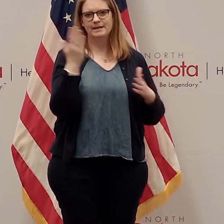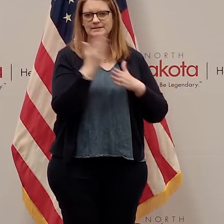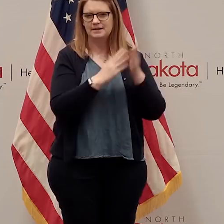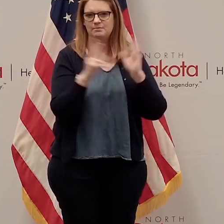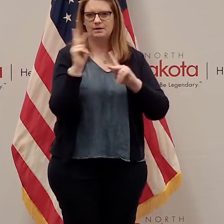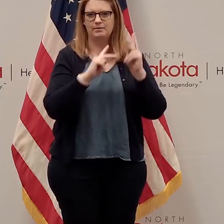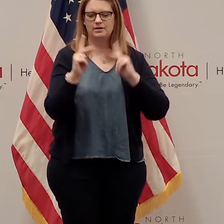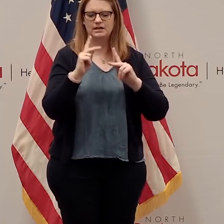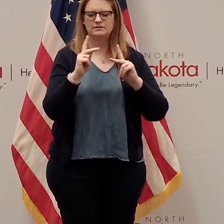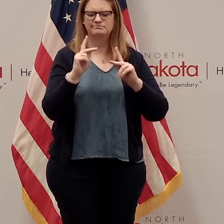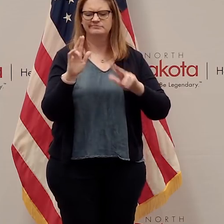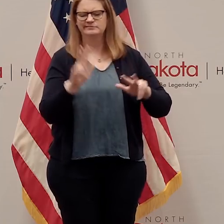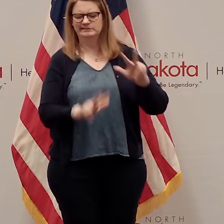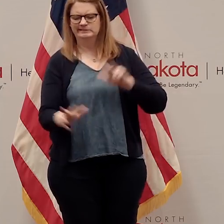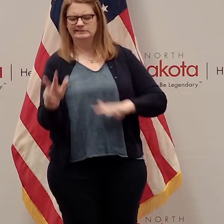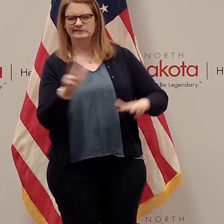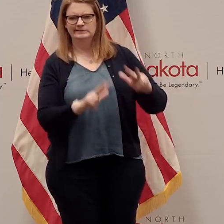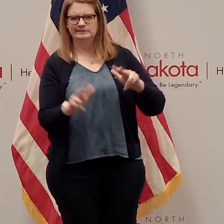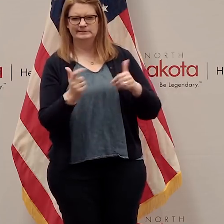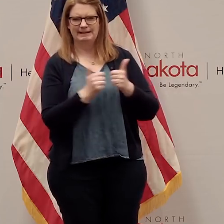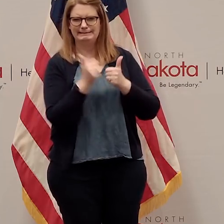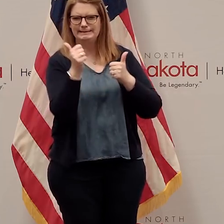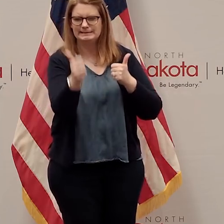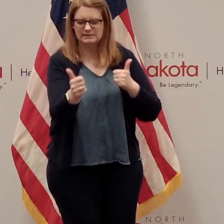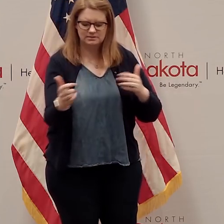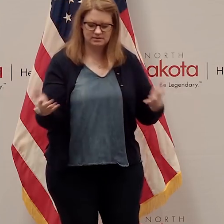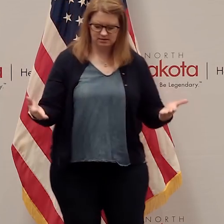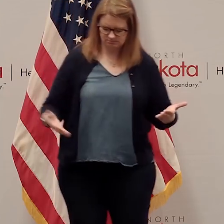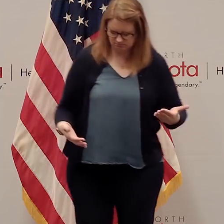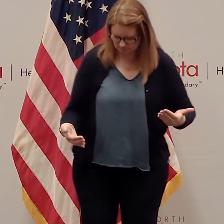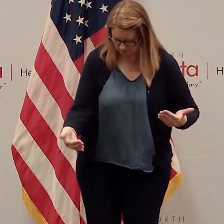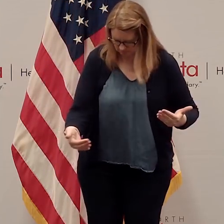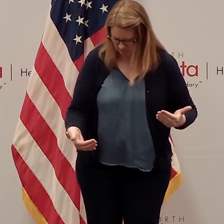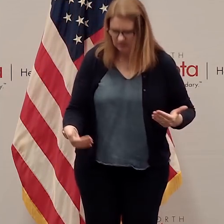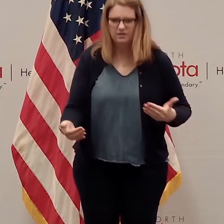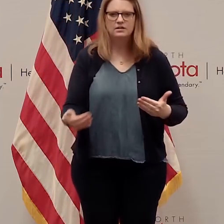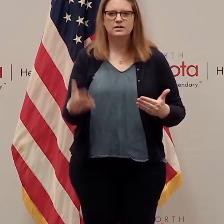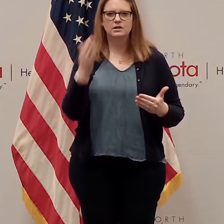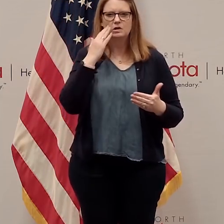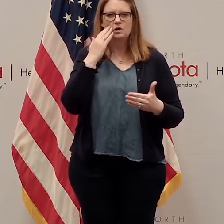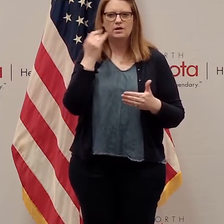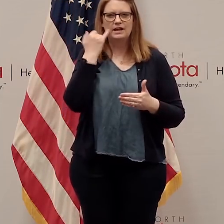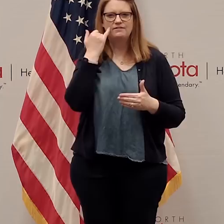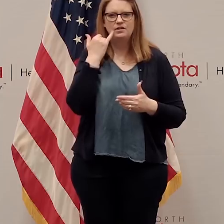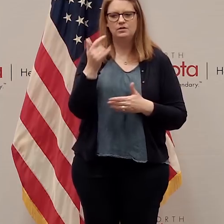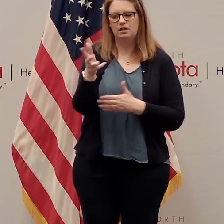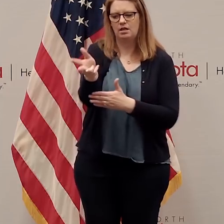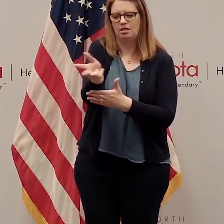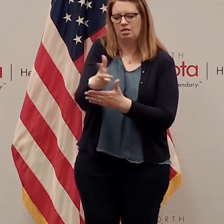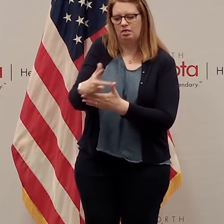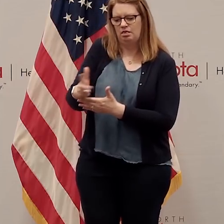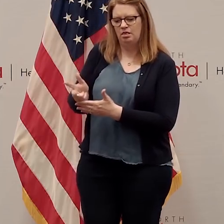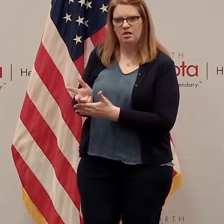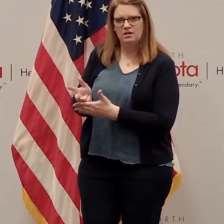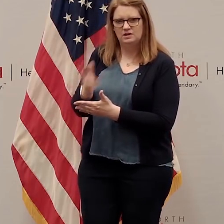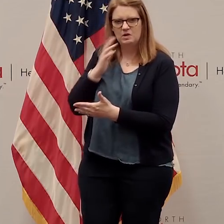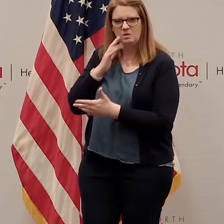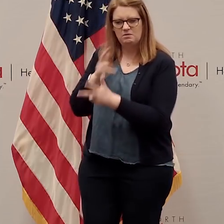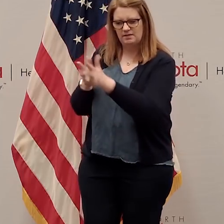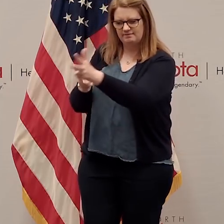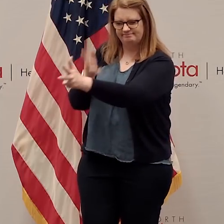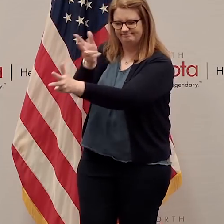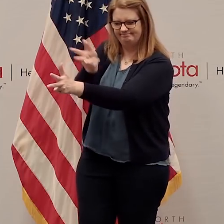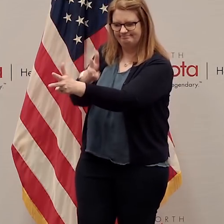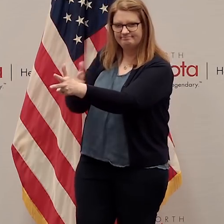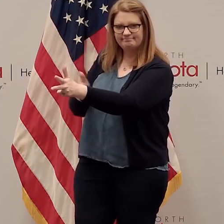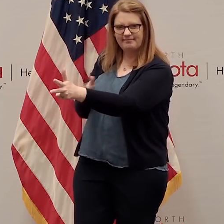understanding distances, maybe if you're challenged on parallel parking or backing up, you might be challenged on distancing. But again,